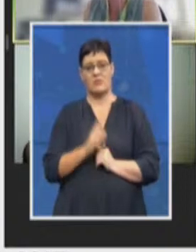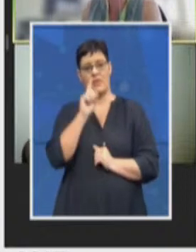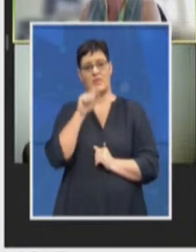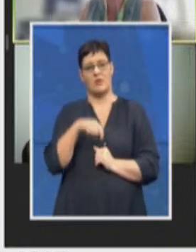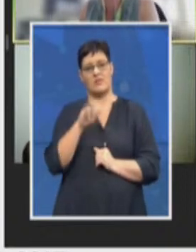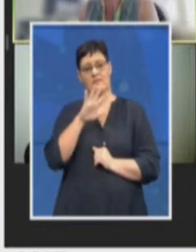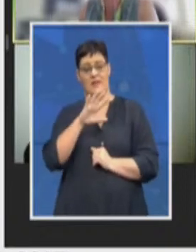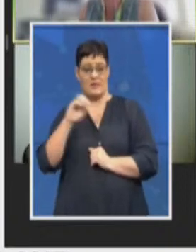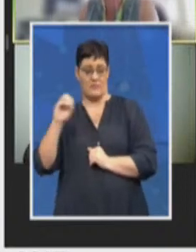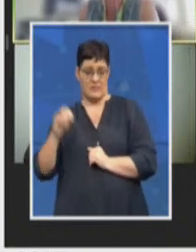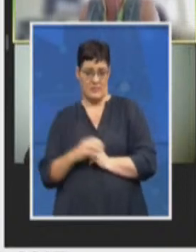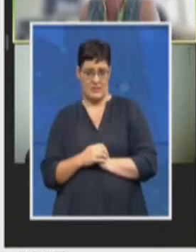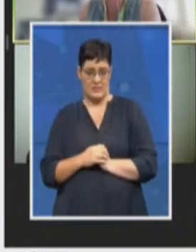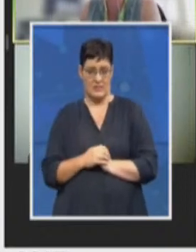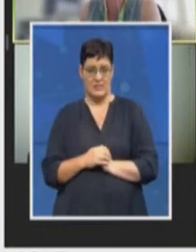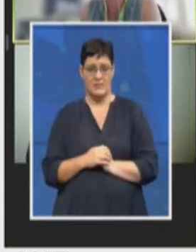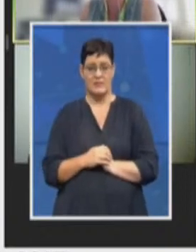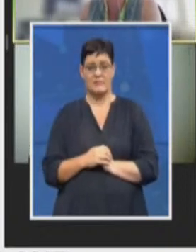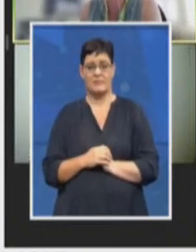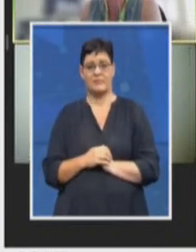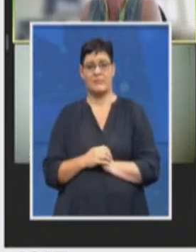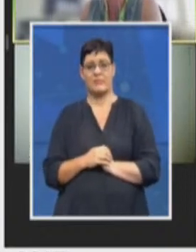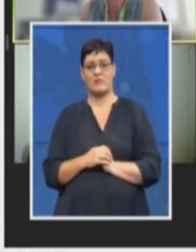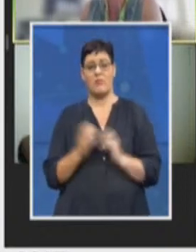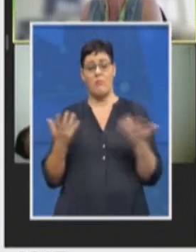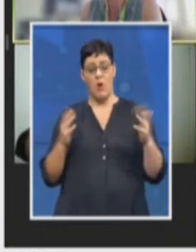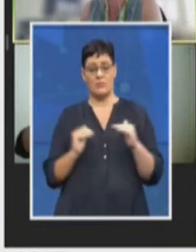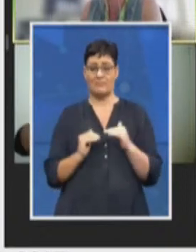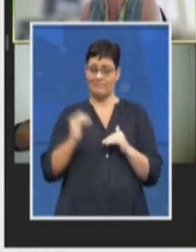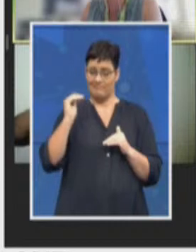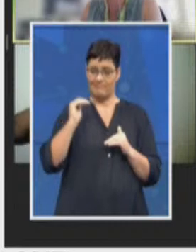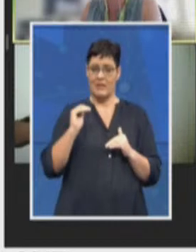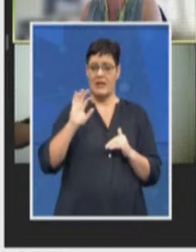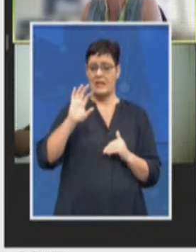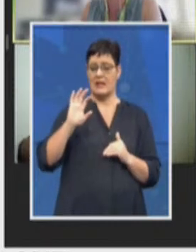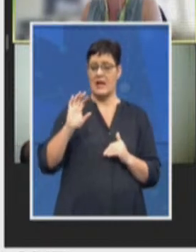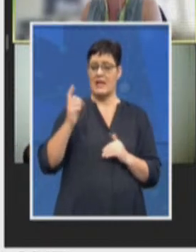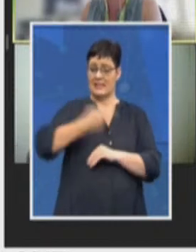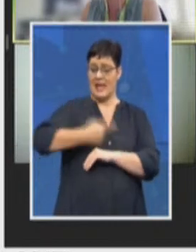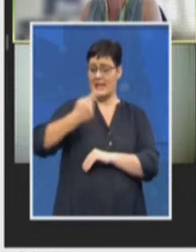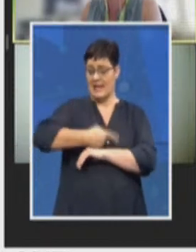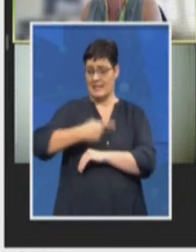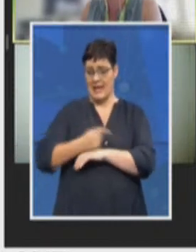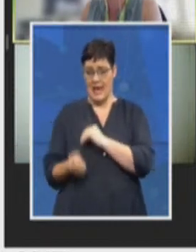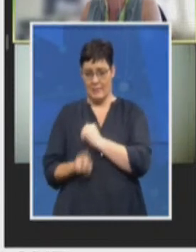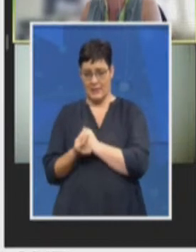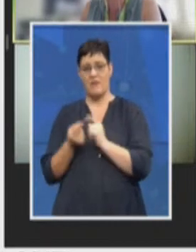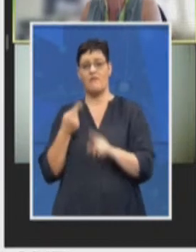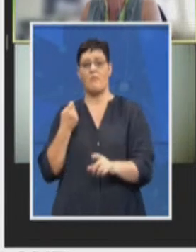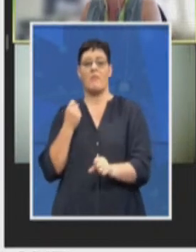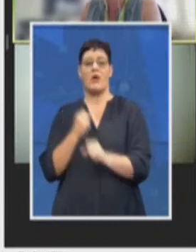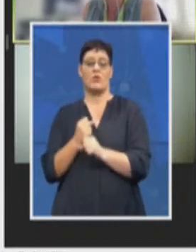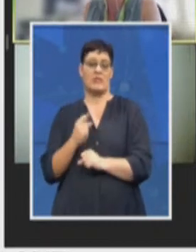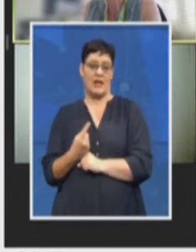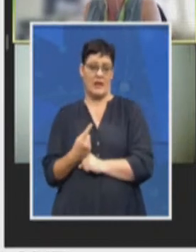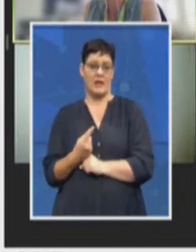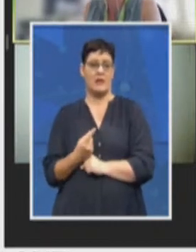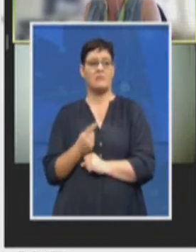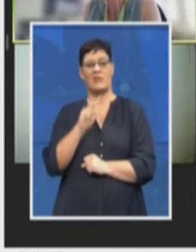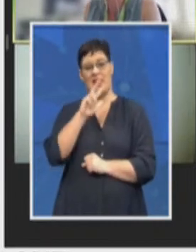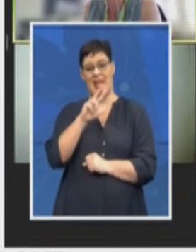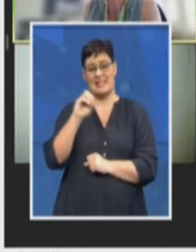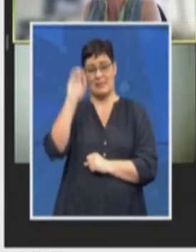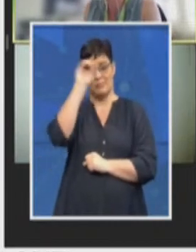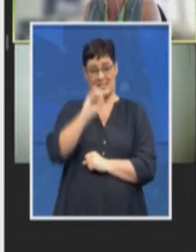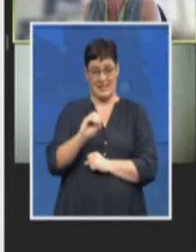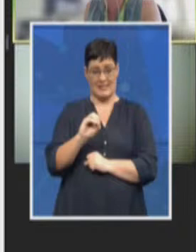the increases in our daily case numbers at this stage are from Gauteng, making up about 80% of those cases. And very similar to